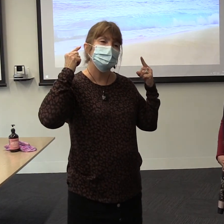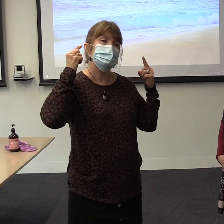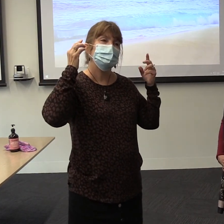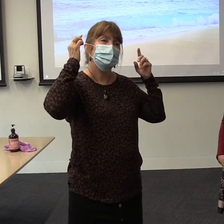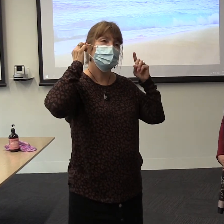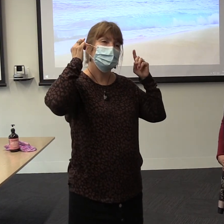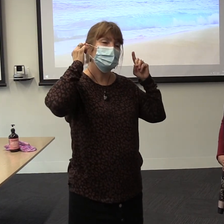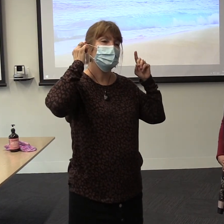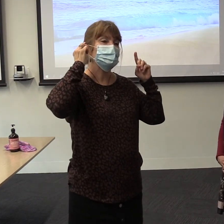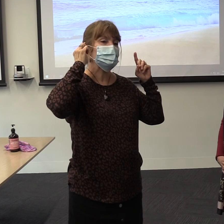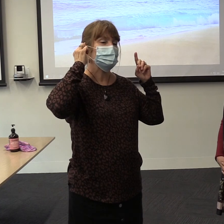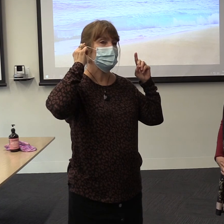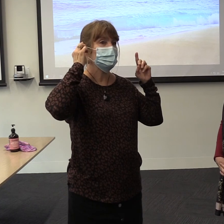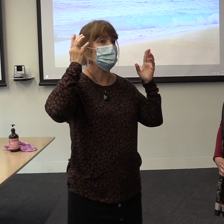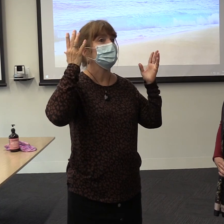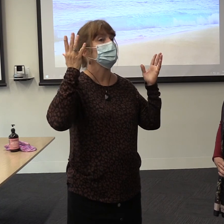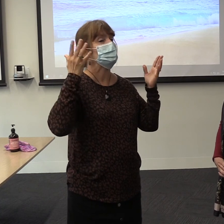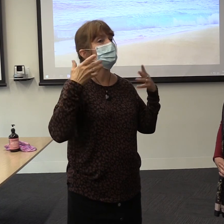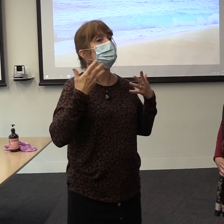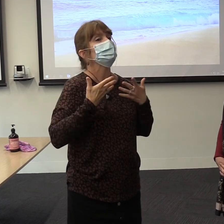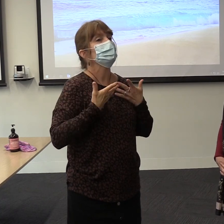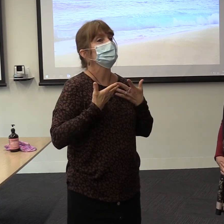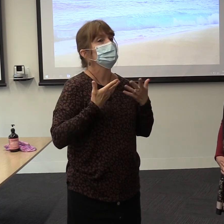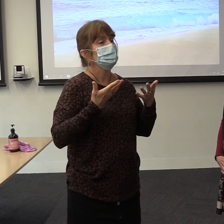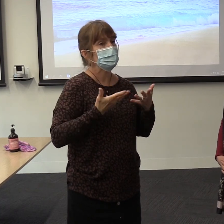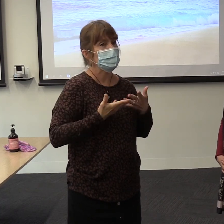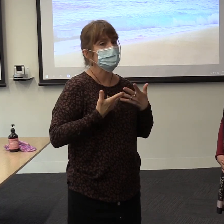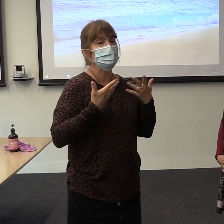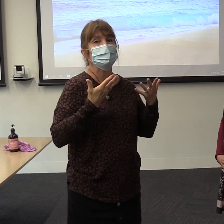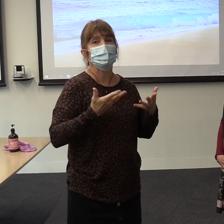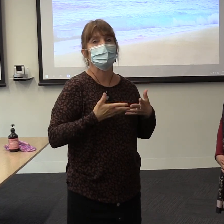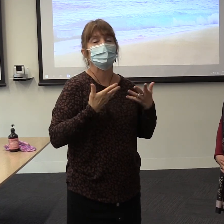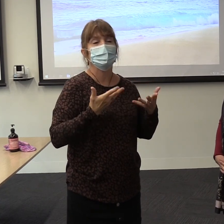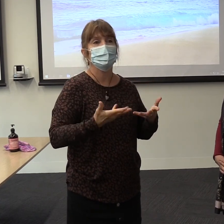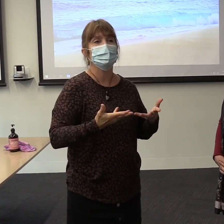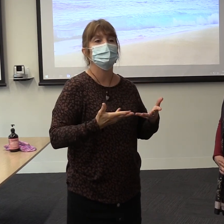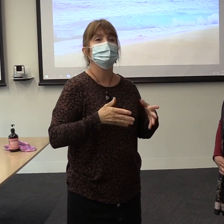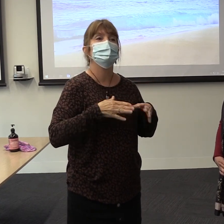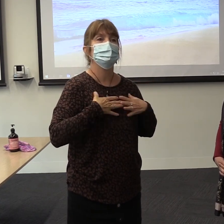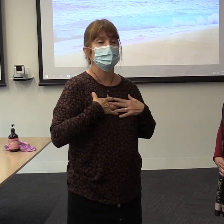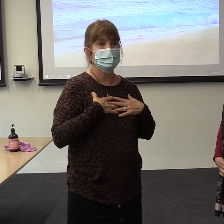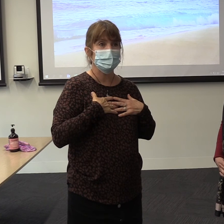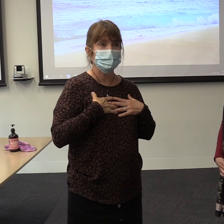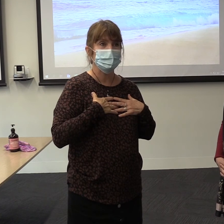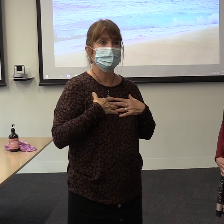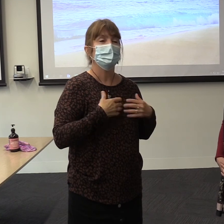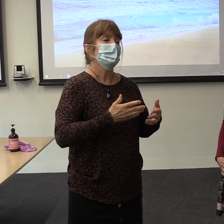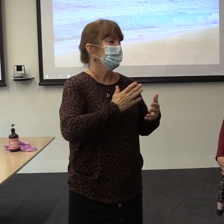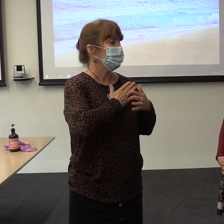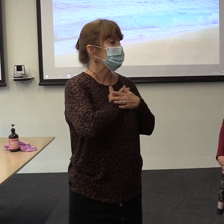to keep a very conscious intention. I'm breathing in compassion, warmth and kindness to myself. Perhaps put